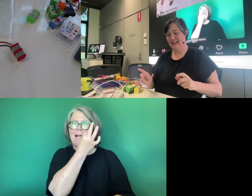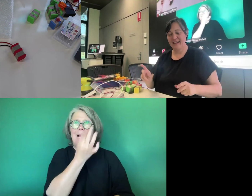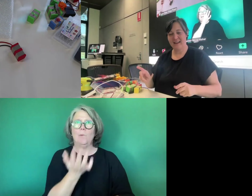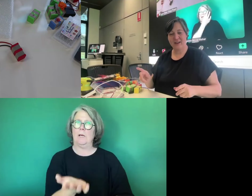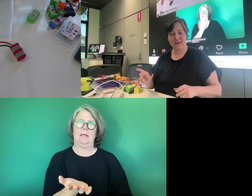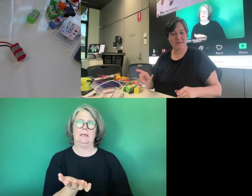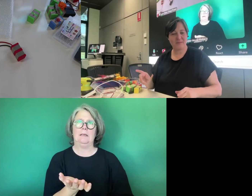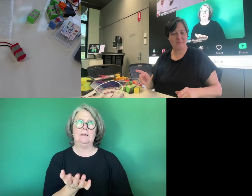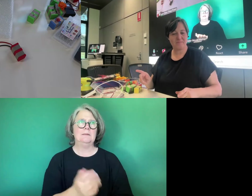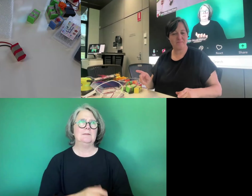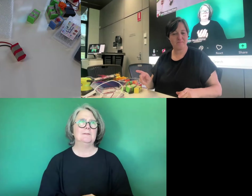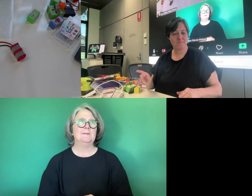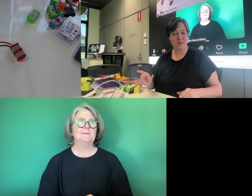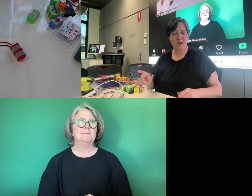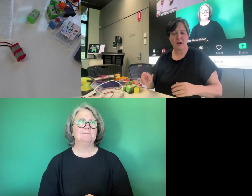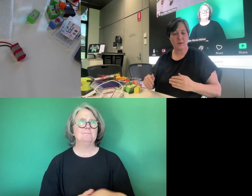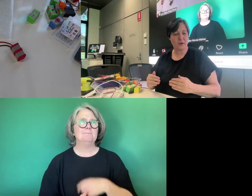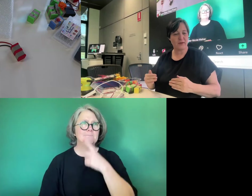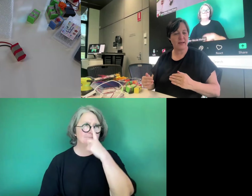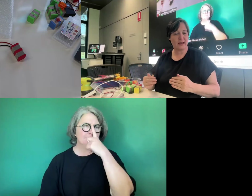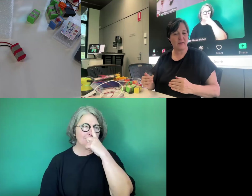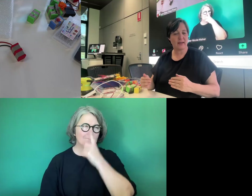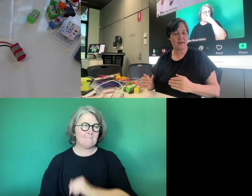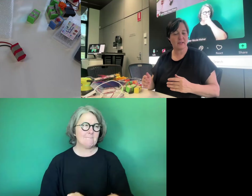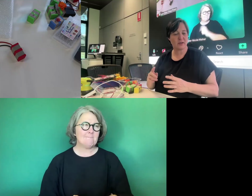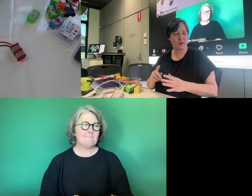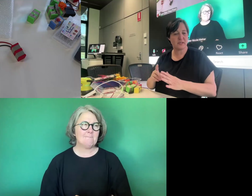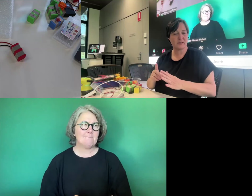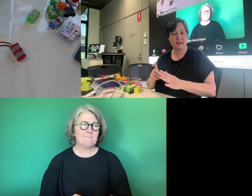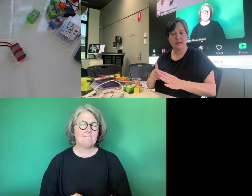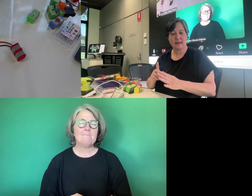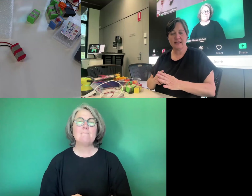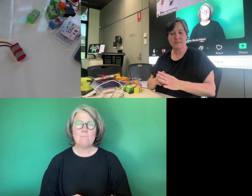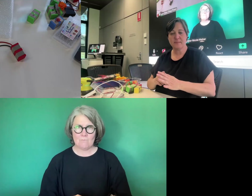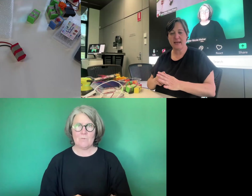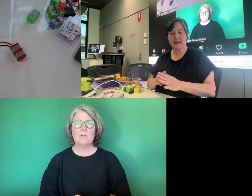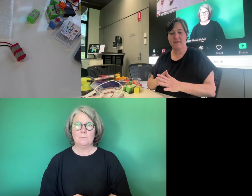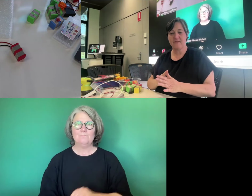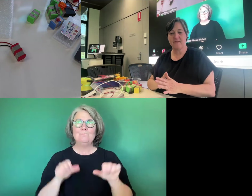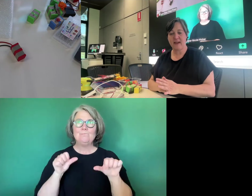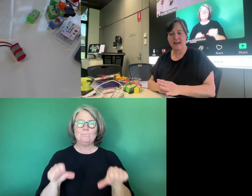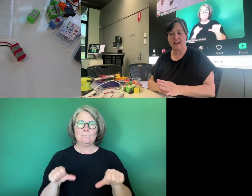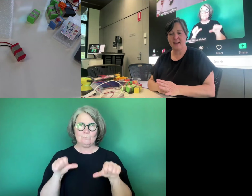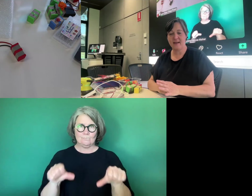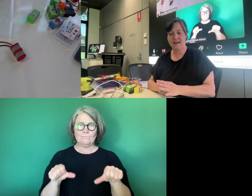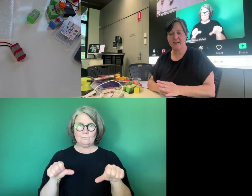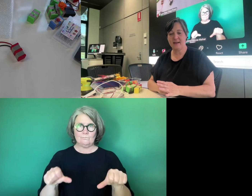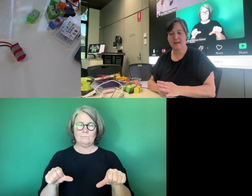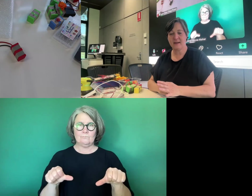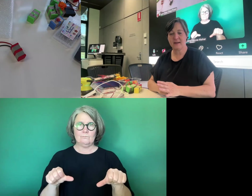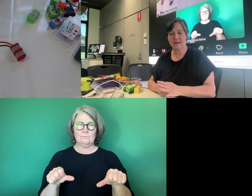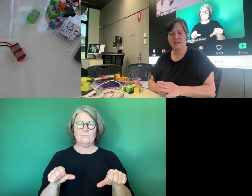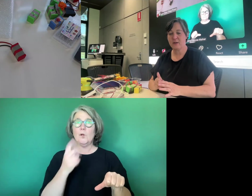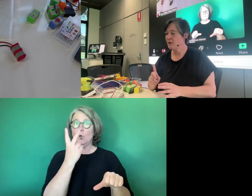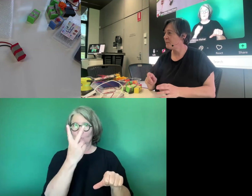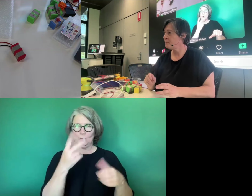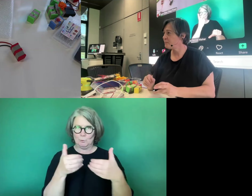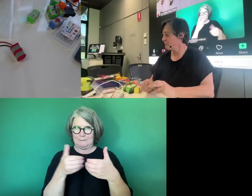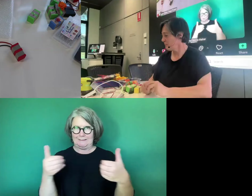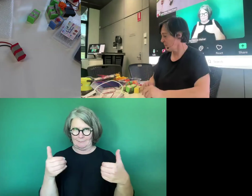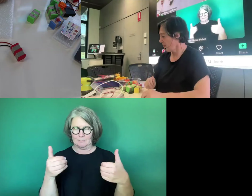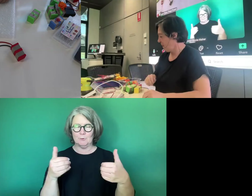Okay. I'm wondering how I can, so it was, let's make a So fan. two separate questions.